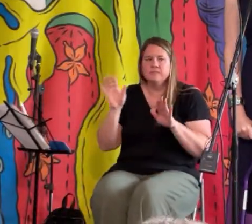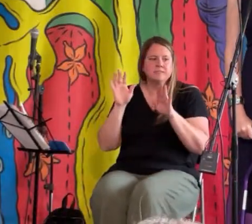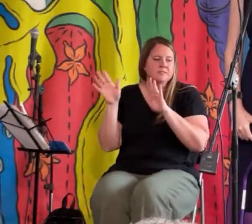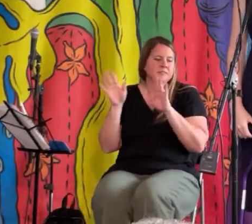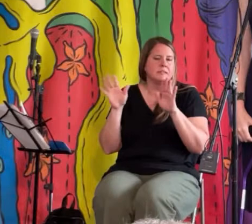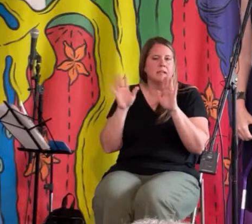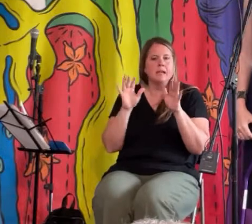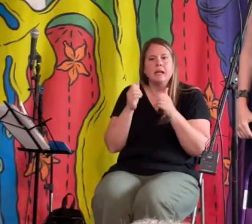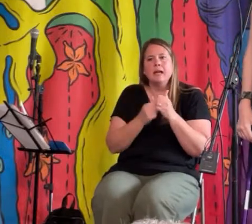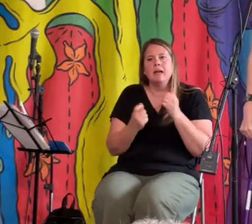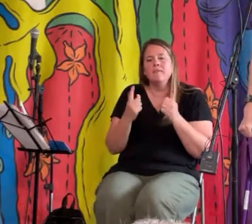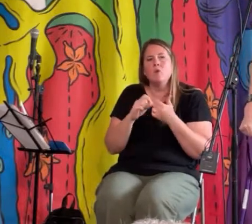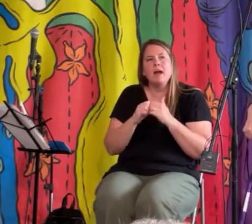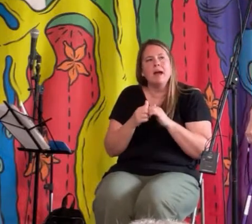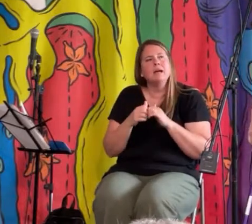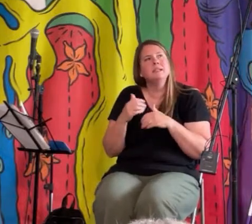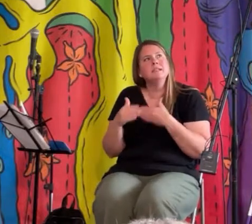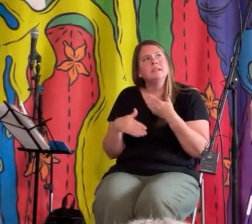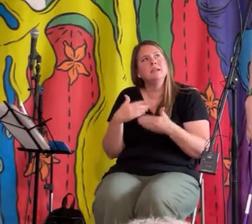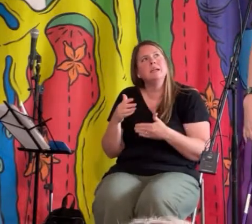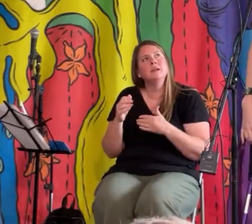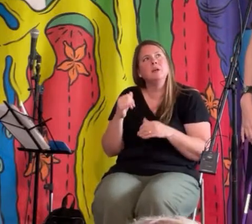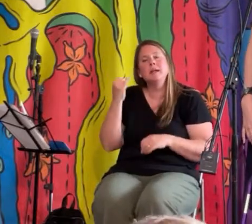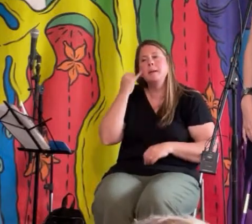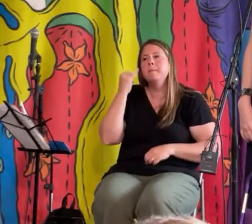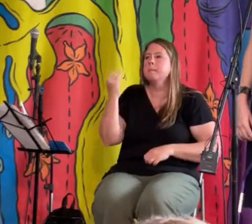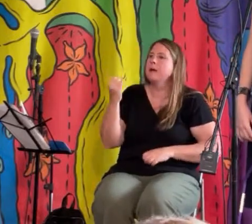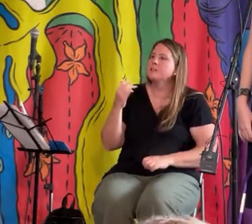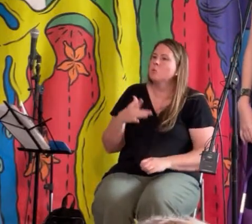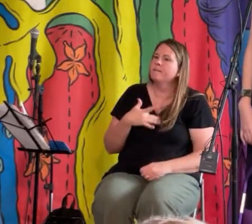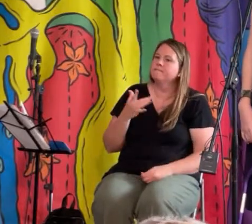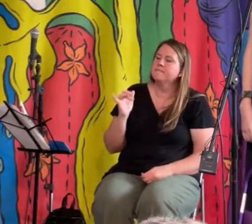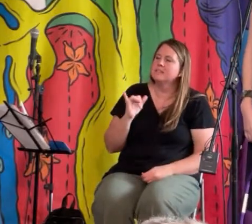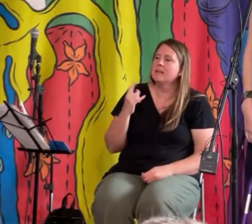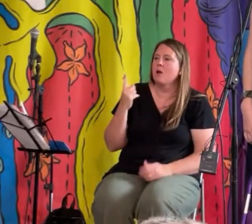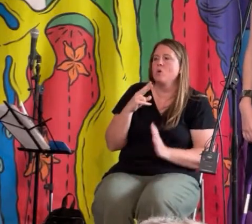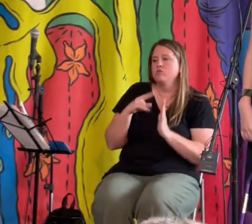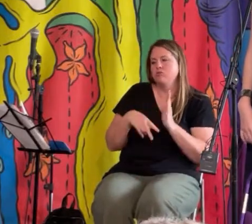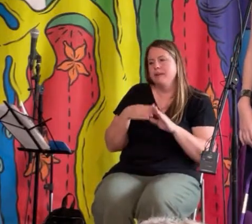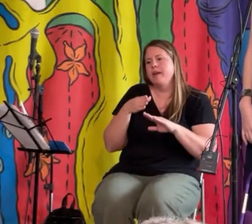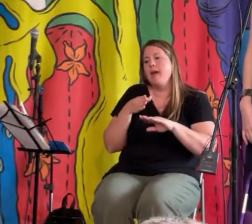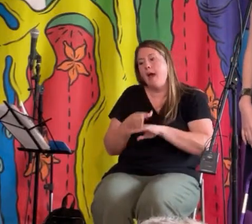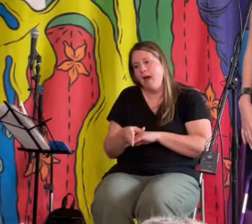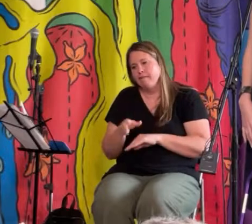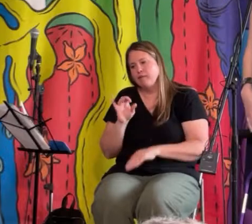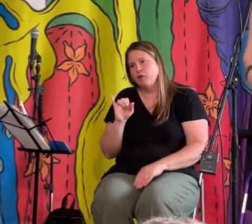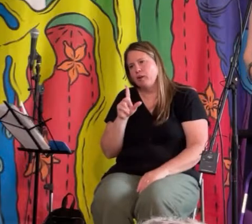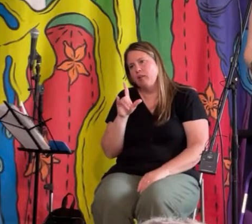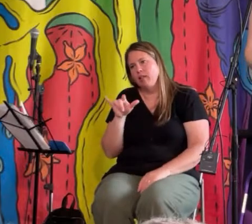Good, good. You can imagine what it feels like always reading after Ilya.